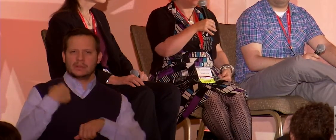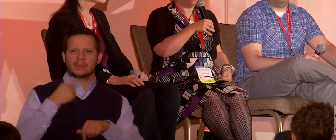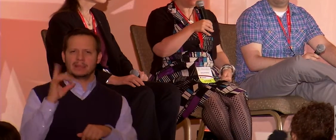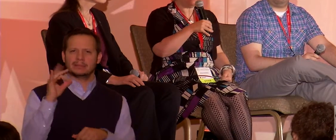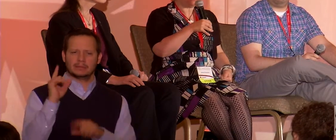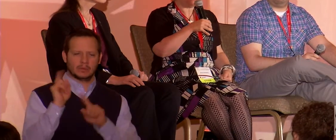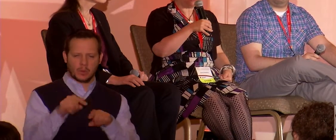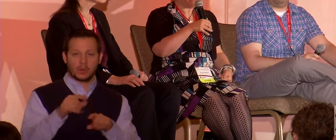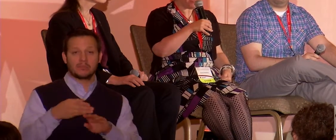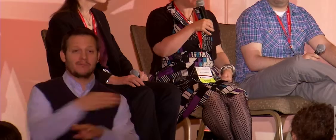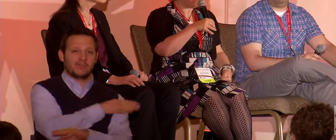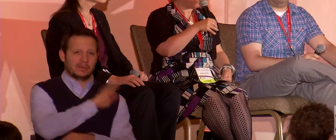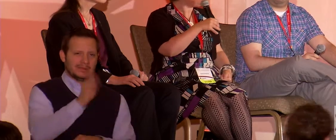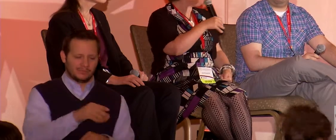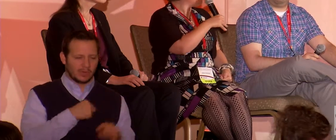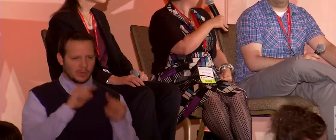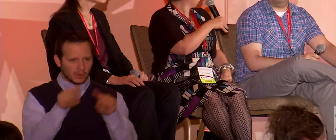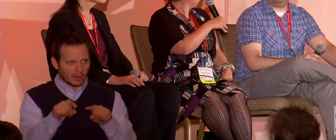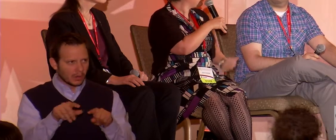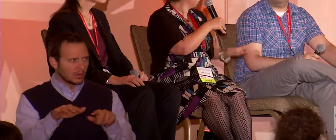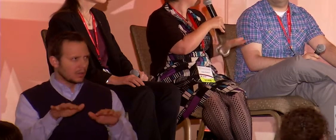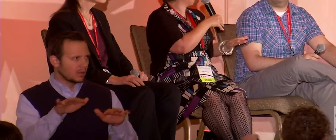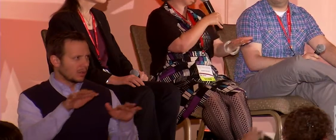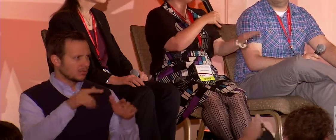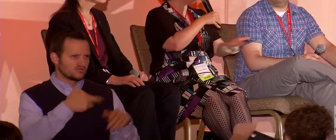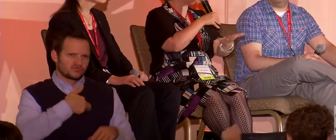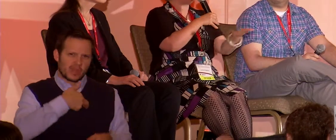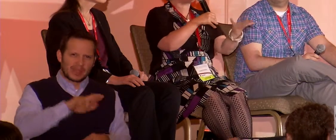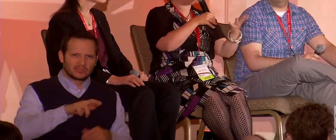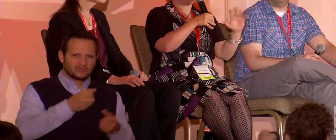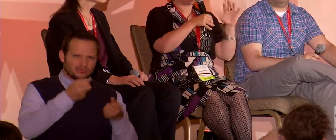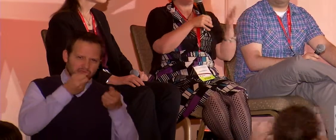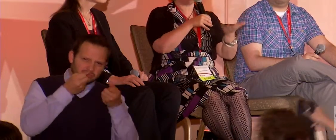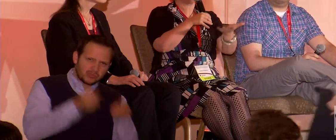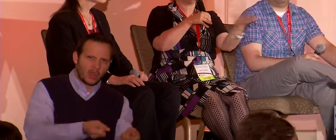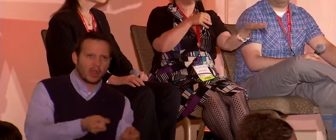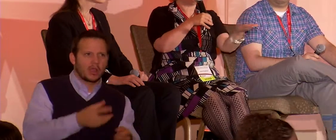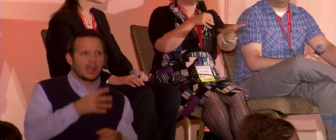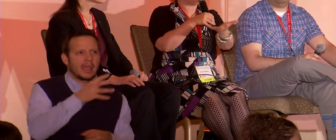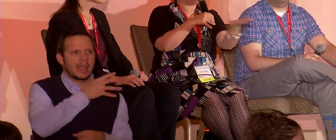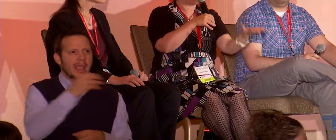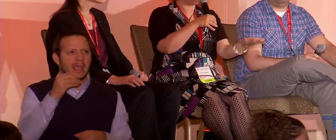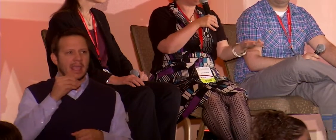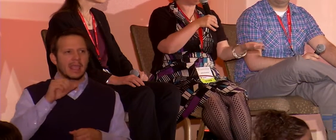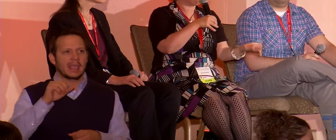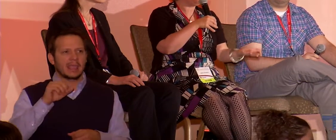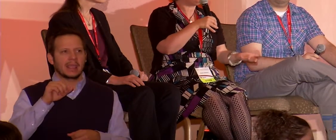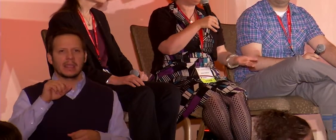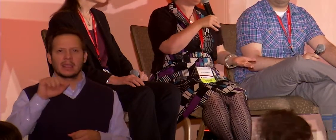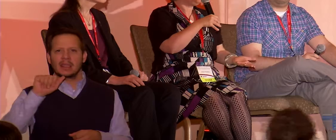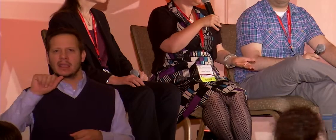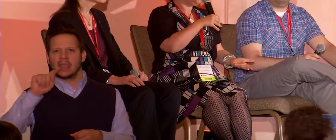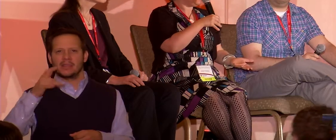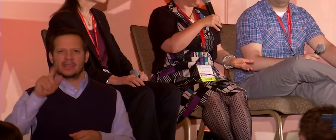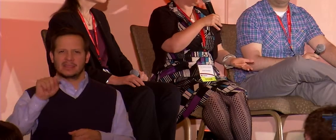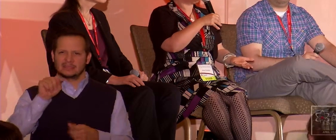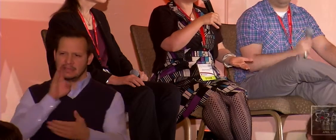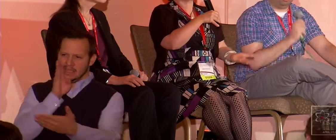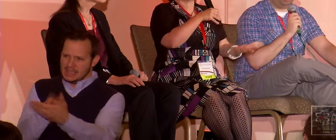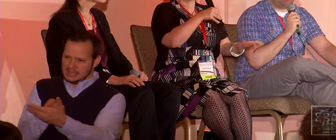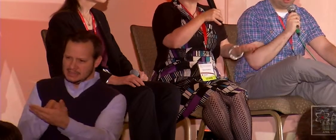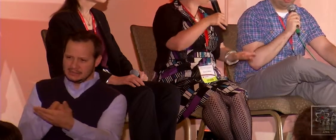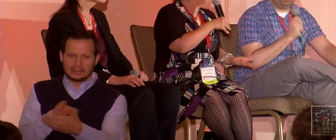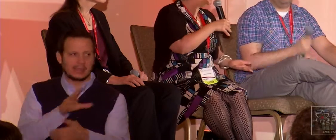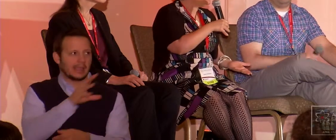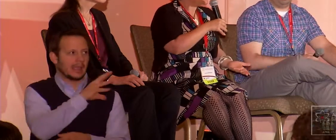some like really with some creepy anti-atheist stuff. It's like there was this atheist panel that was supposedly on atheist spirituality, and